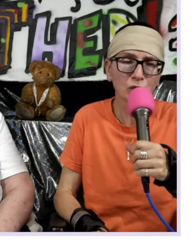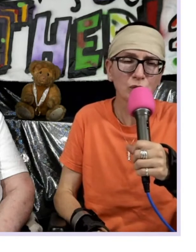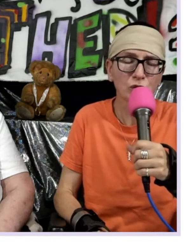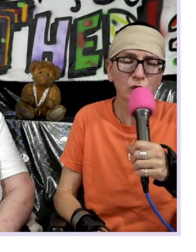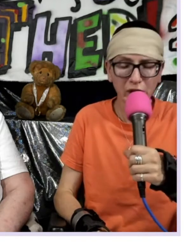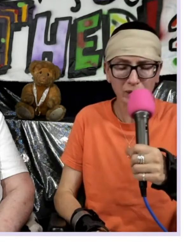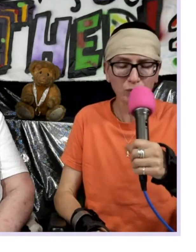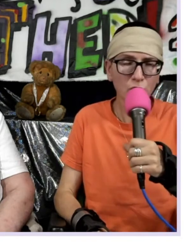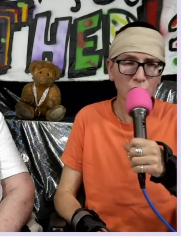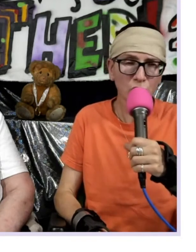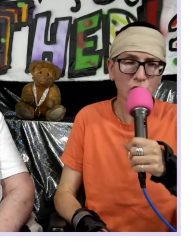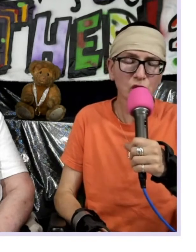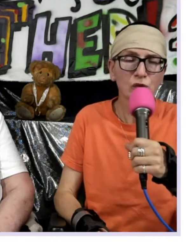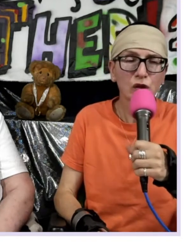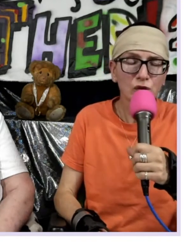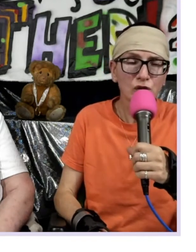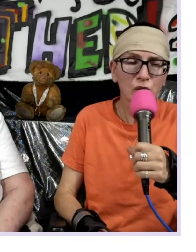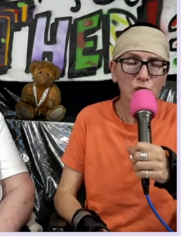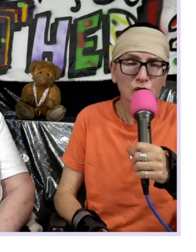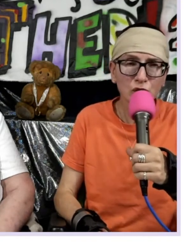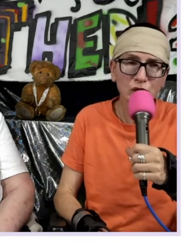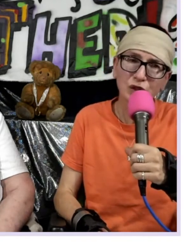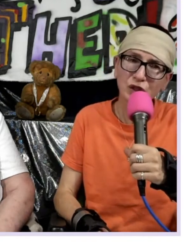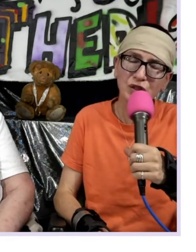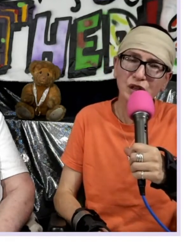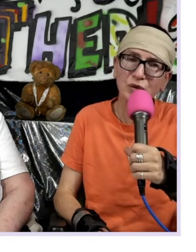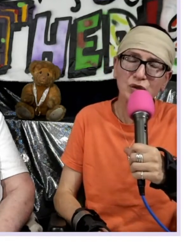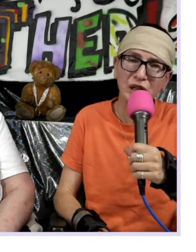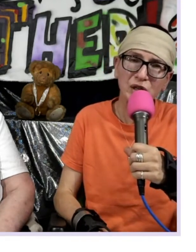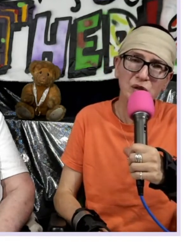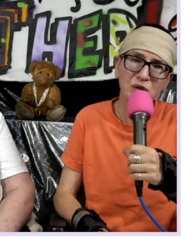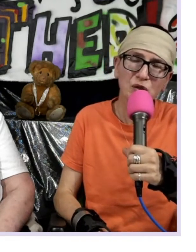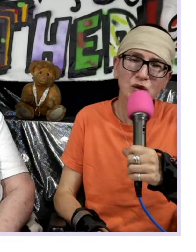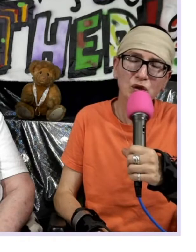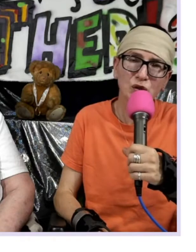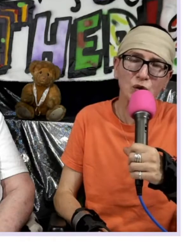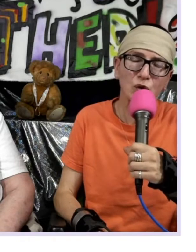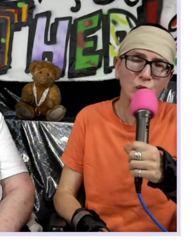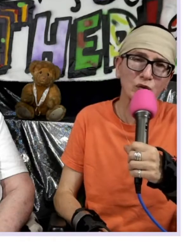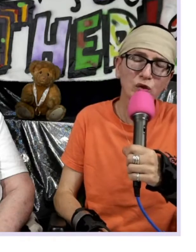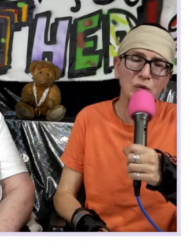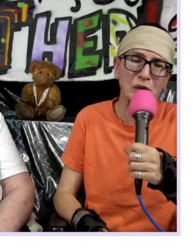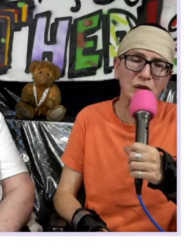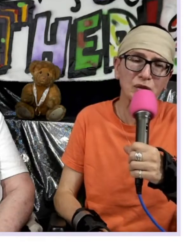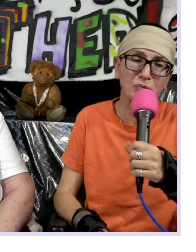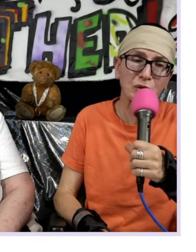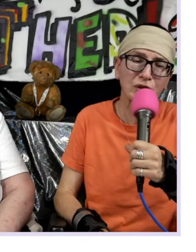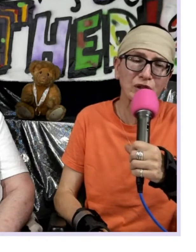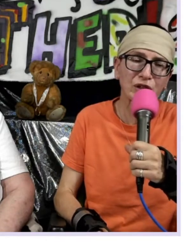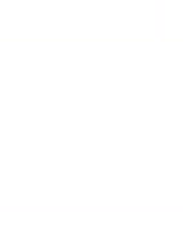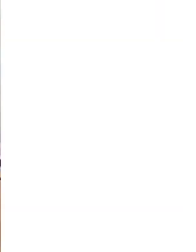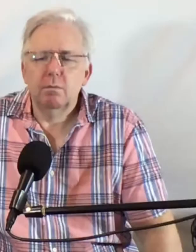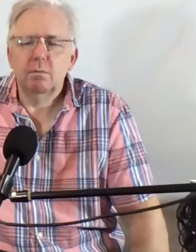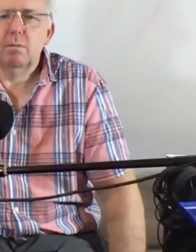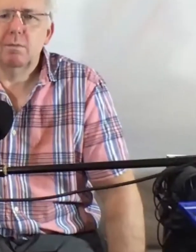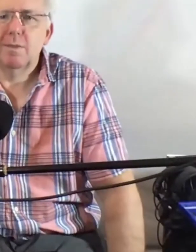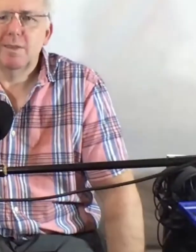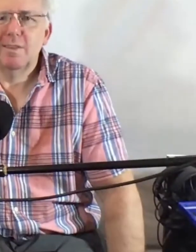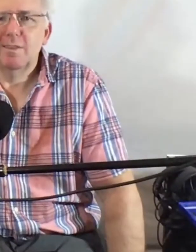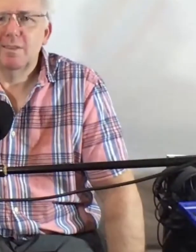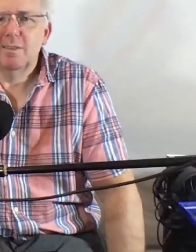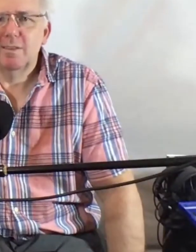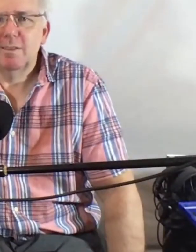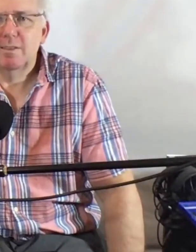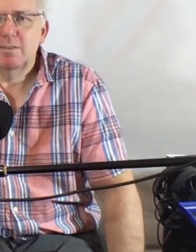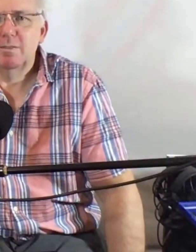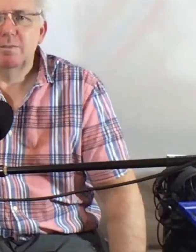just going to put your camera on solo so Julie can get out our assistant's dog, or one of them barking.